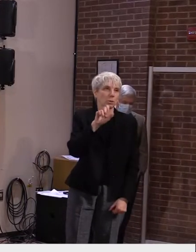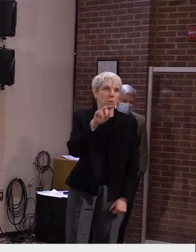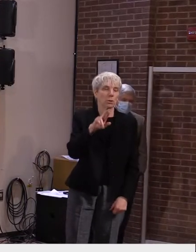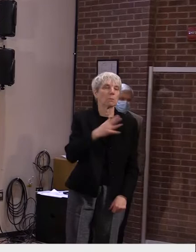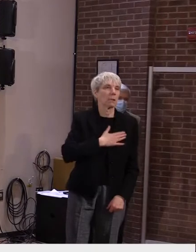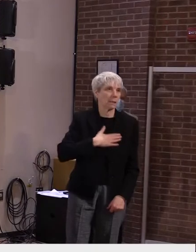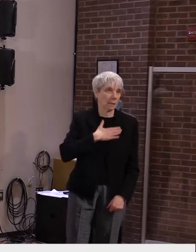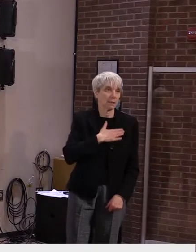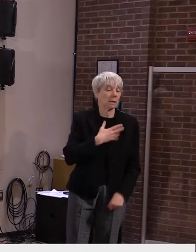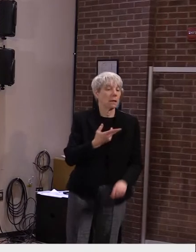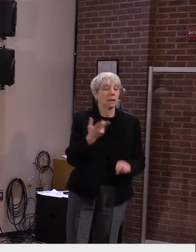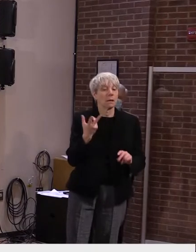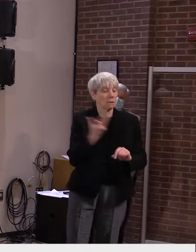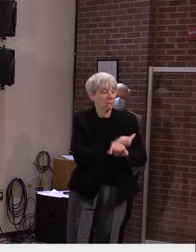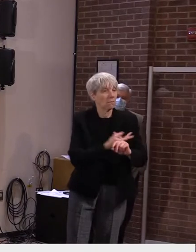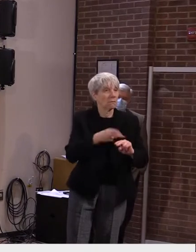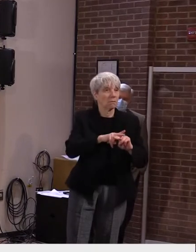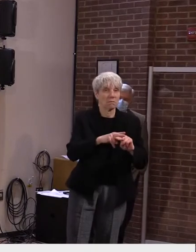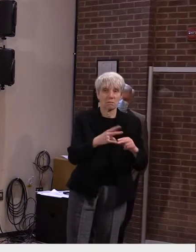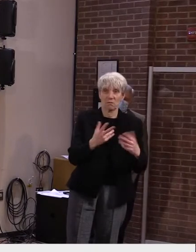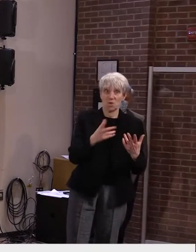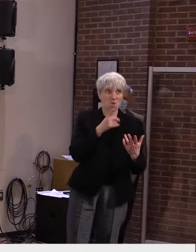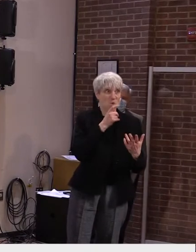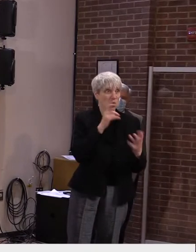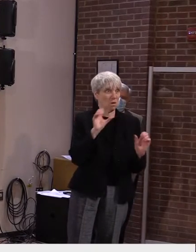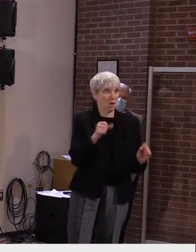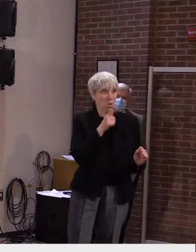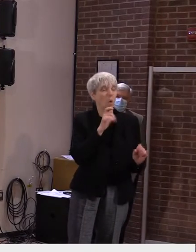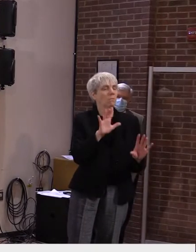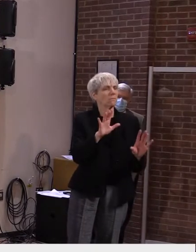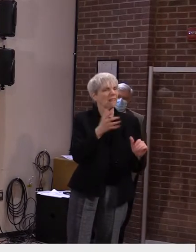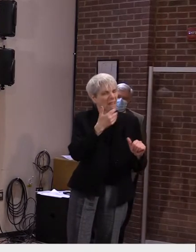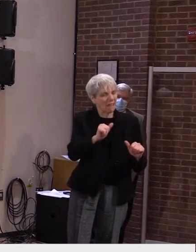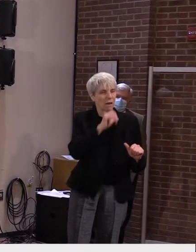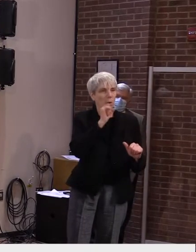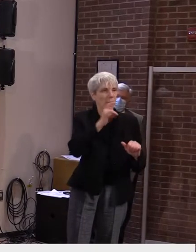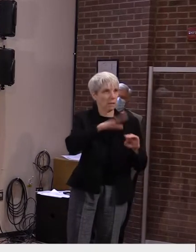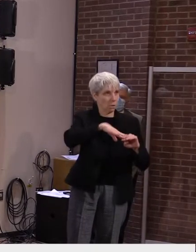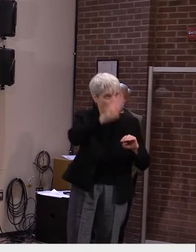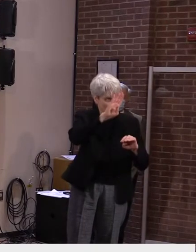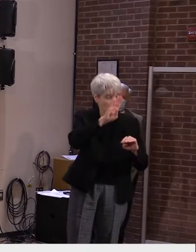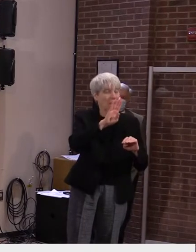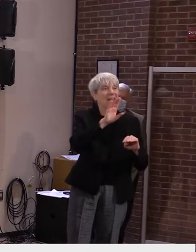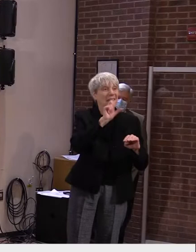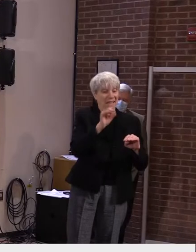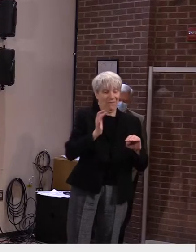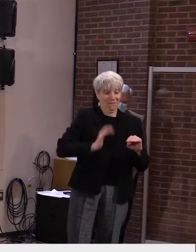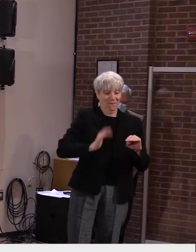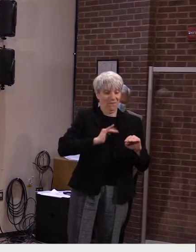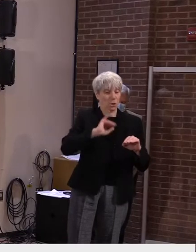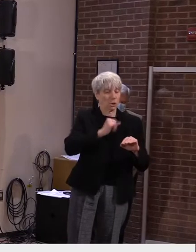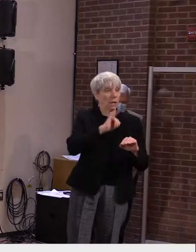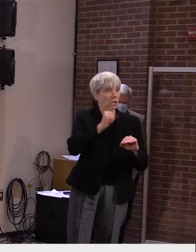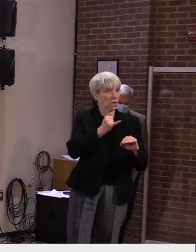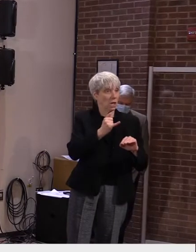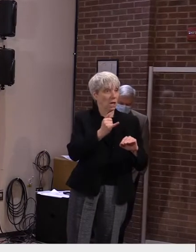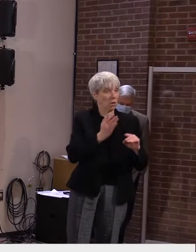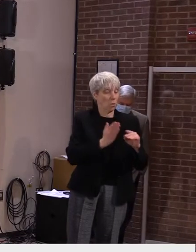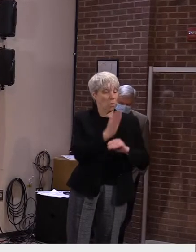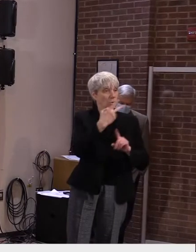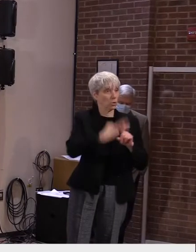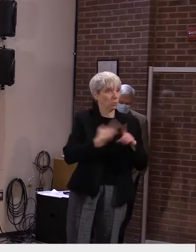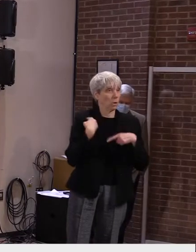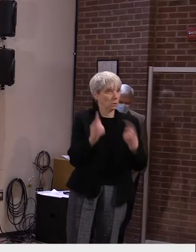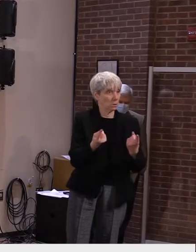booster, you only have to be 18 or older. And 2 months since your J&J or 6 months since your